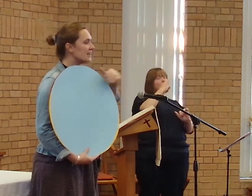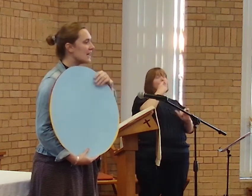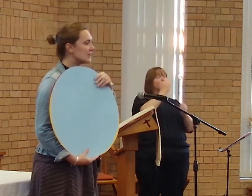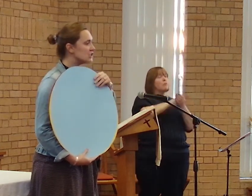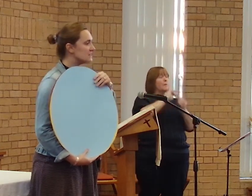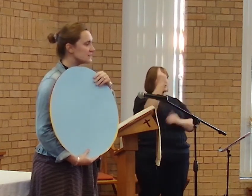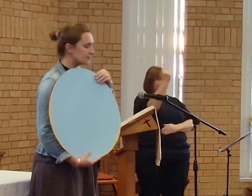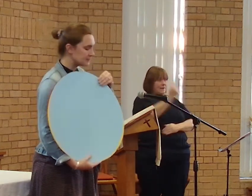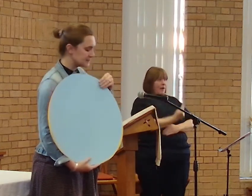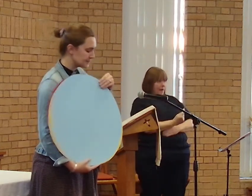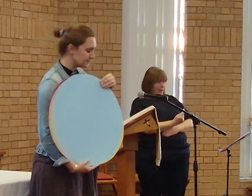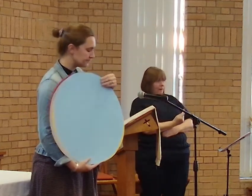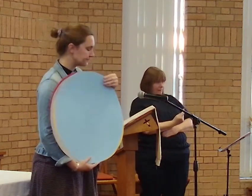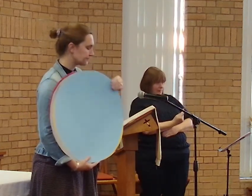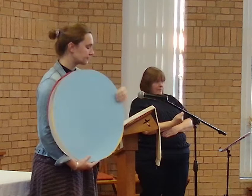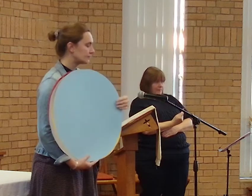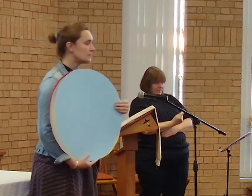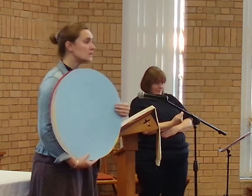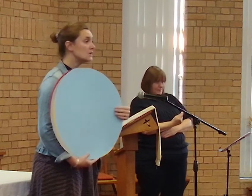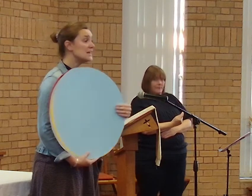son at Jesus' baptism.